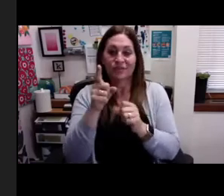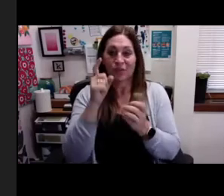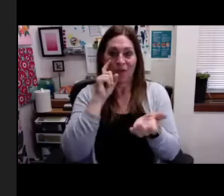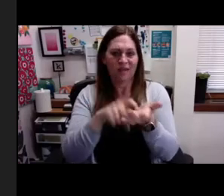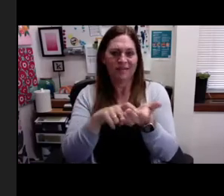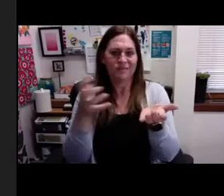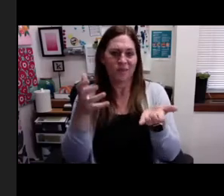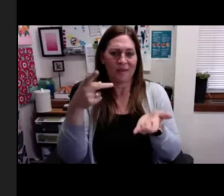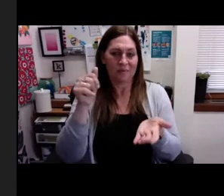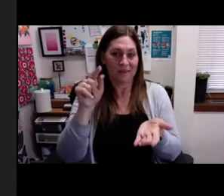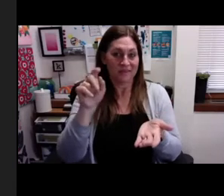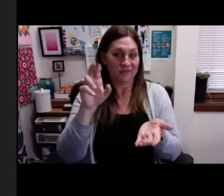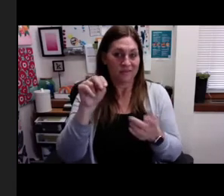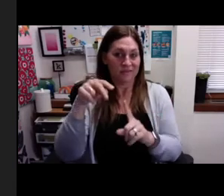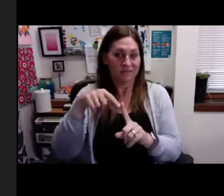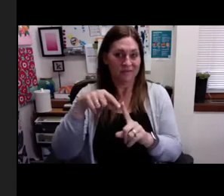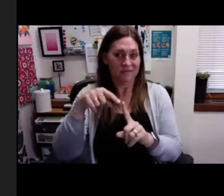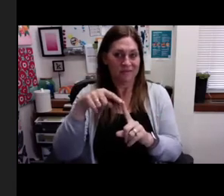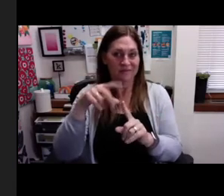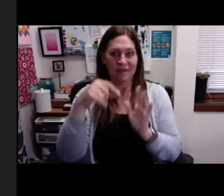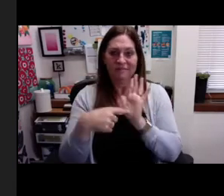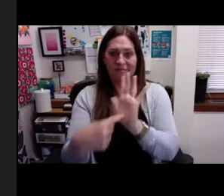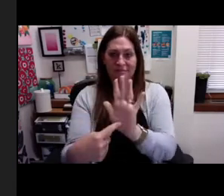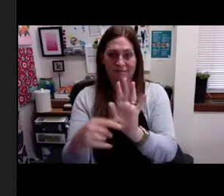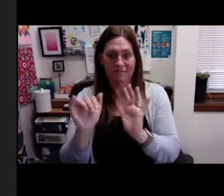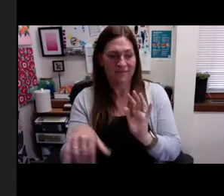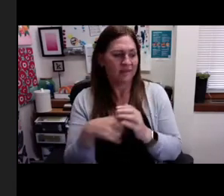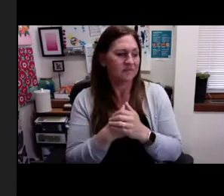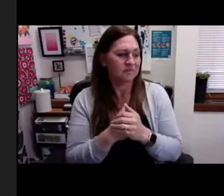americano e inglés. Y